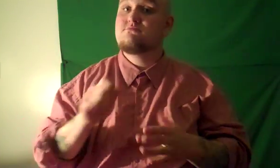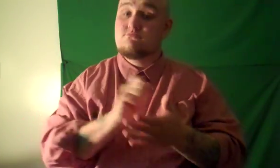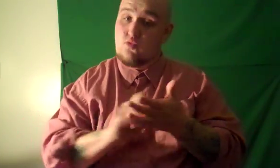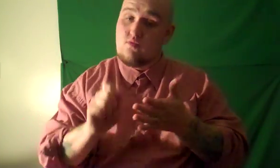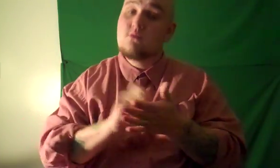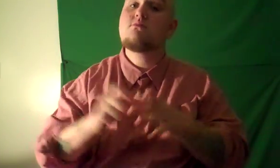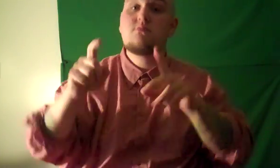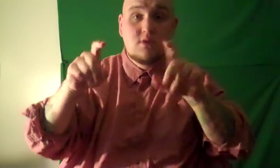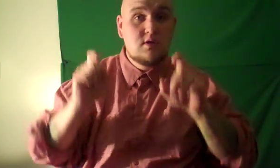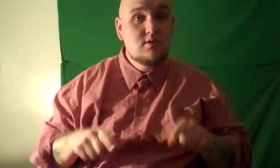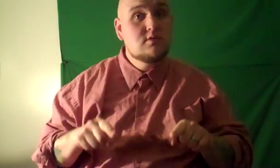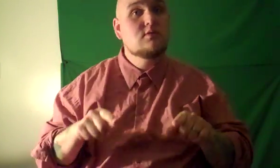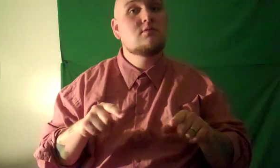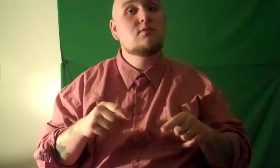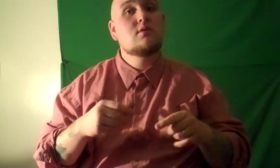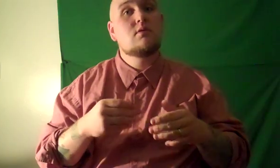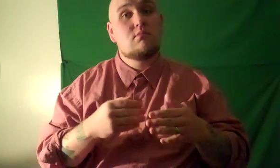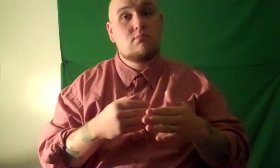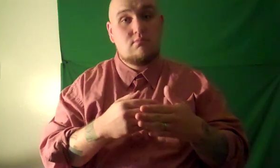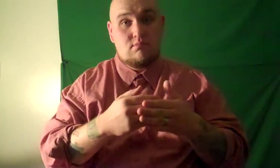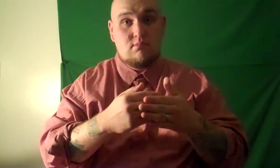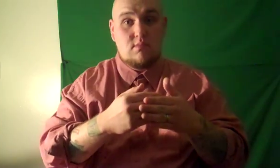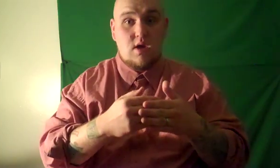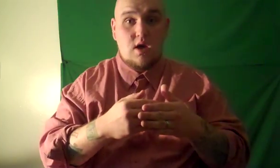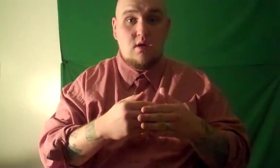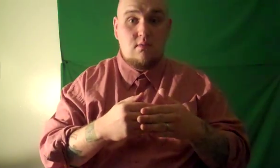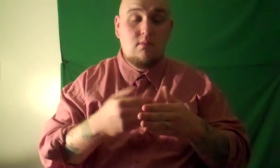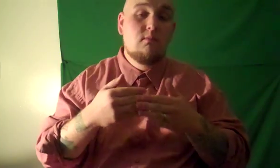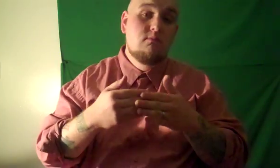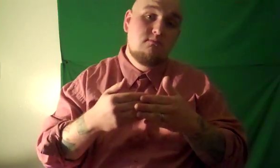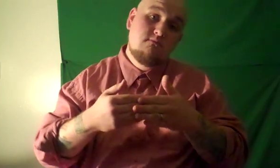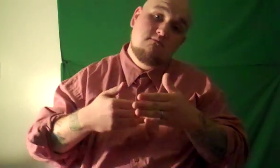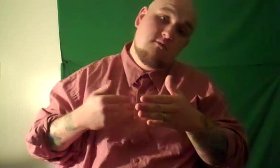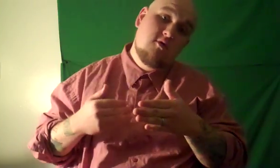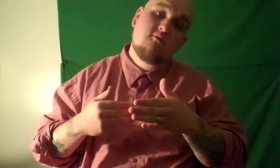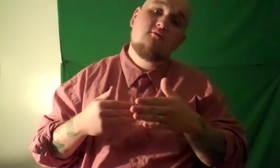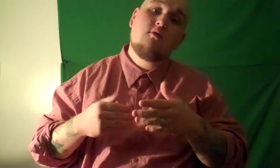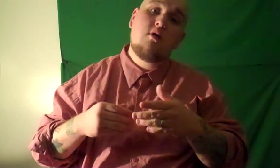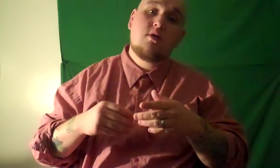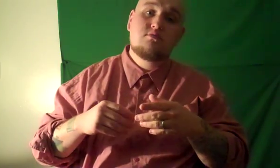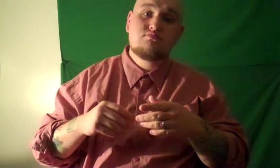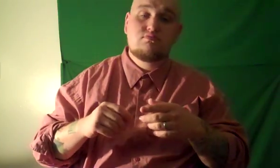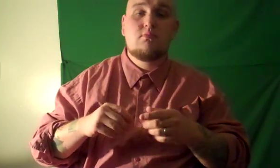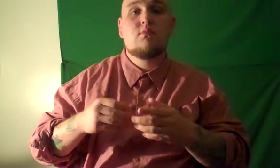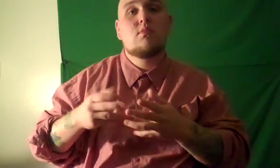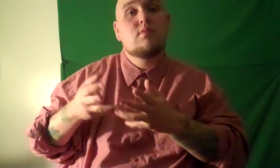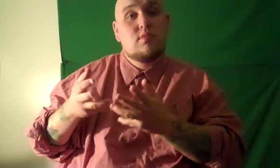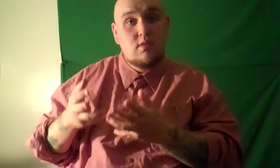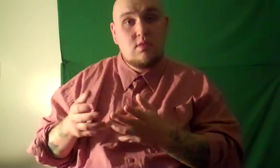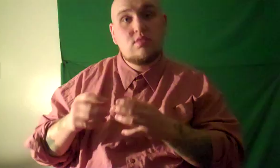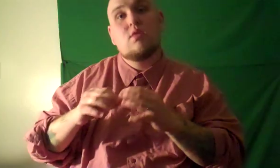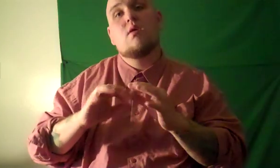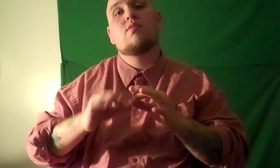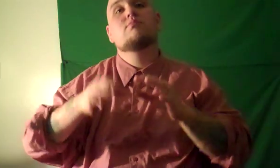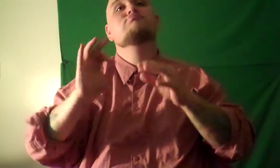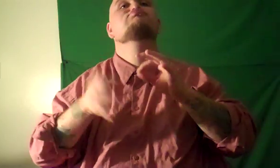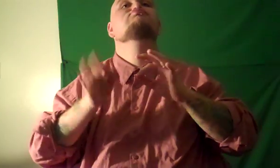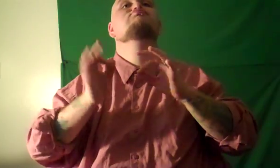take the performance tests. So once you take the written test, if you pass it, you then